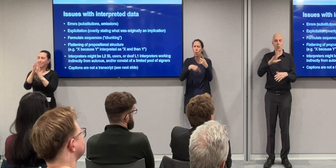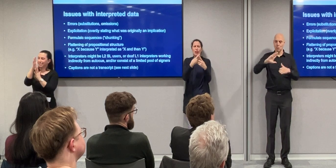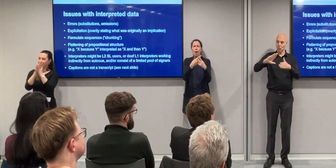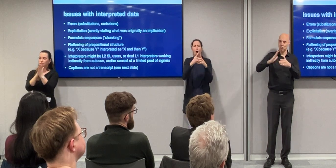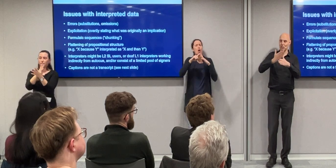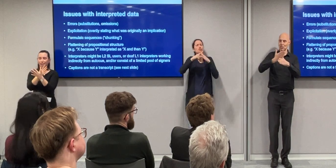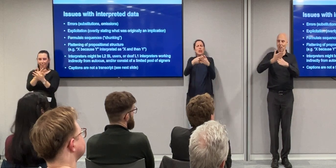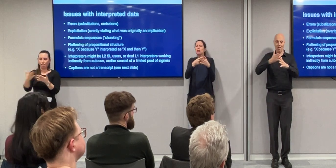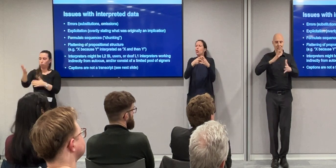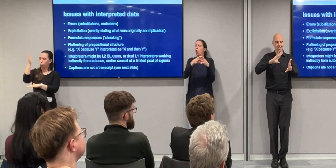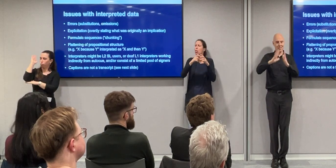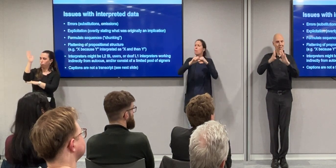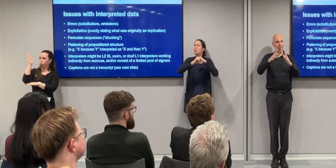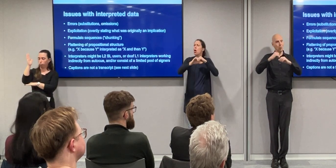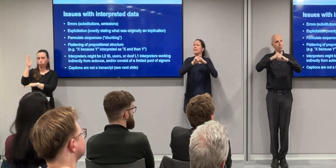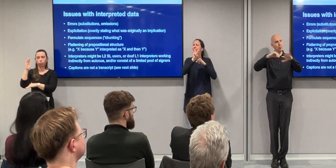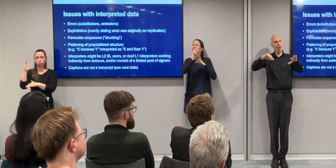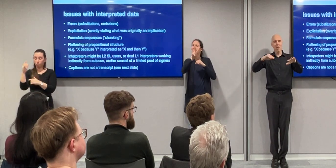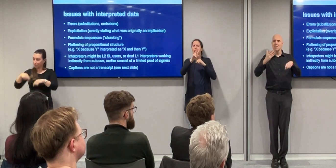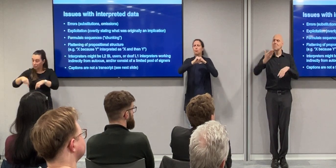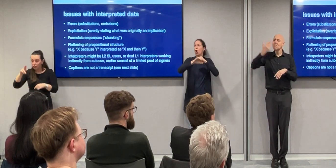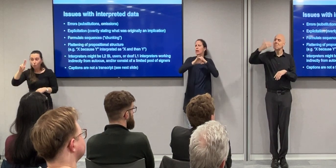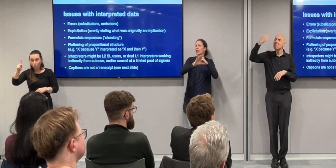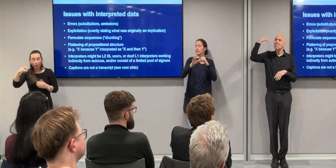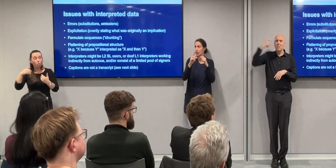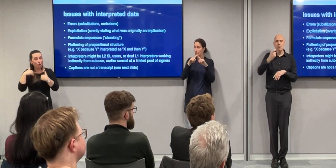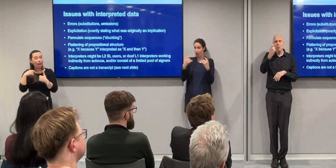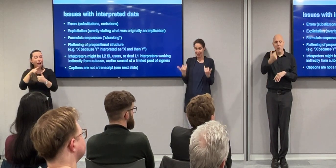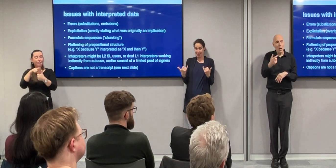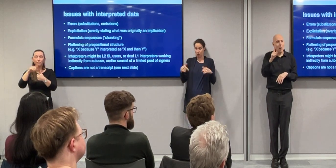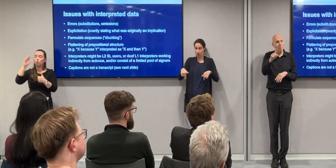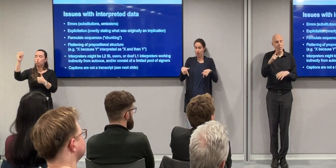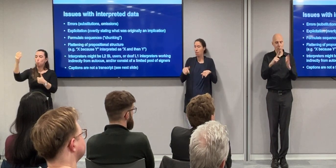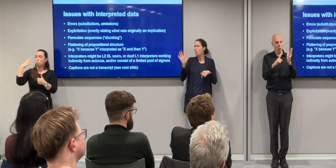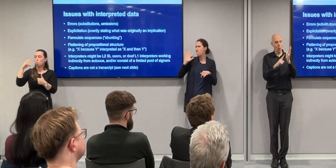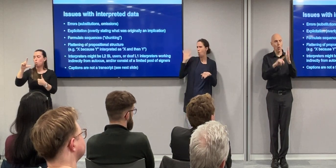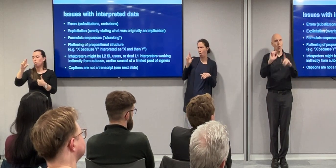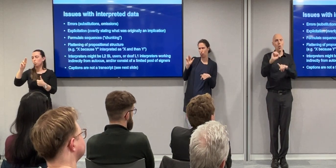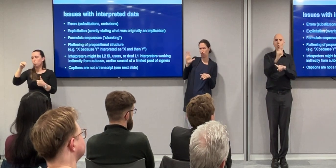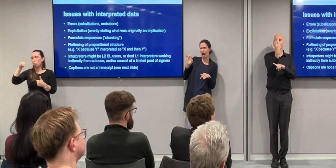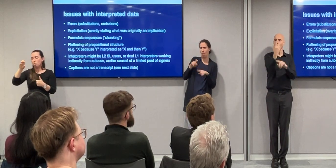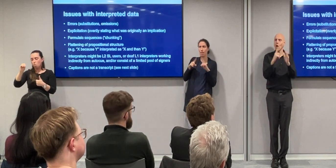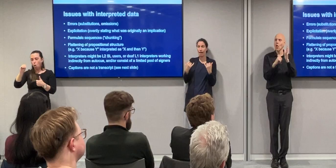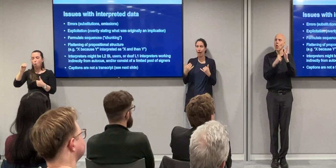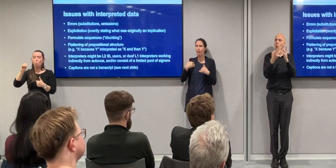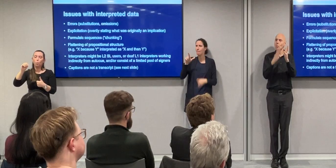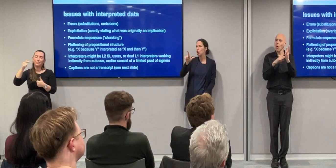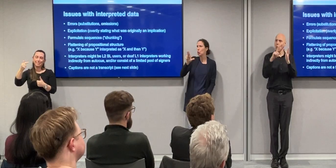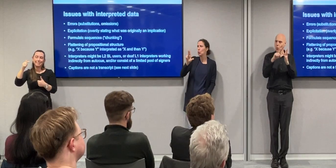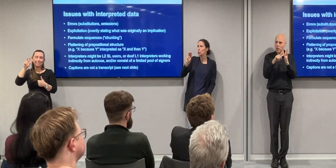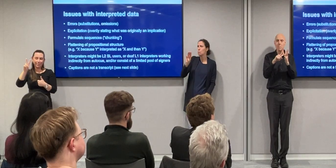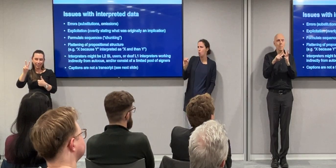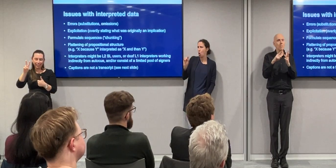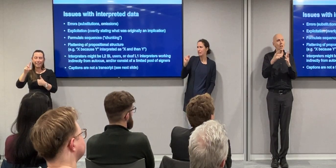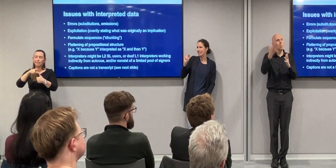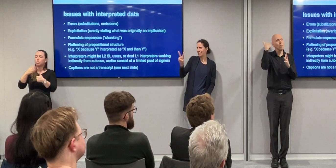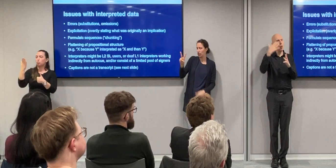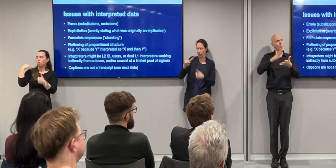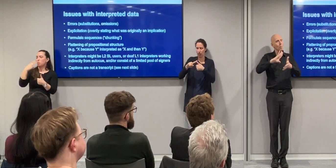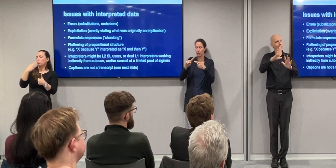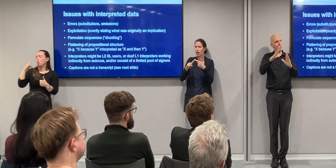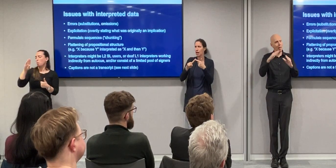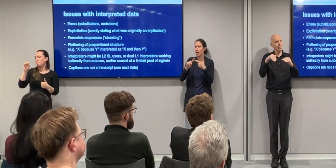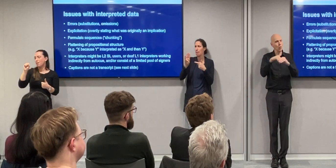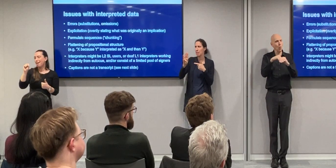was historically very rare, but recently here in the UK, we have things like Lumo TV, formerly the BSL zone